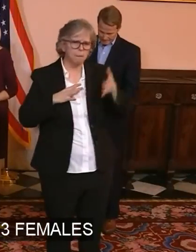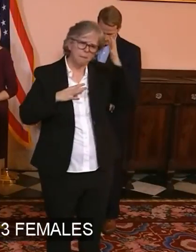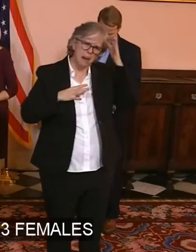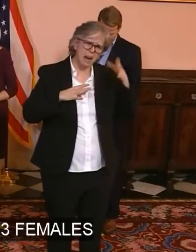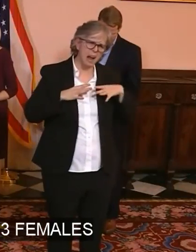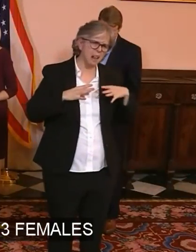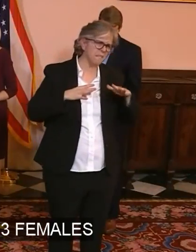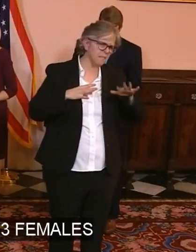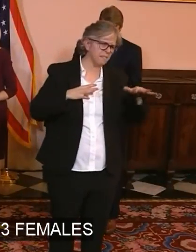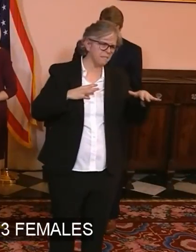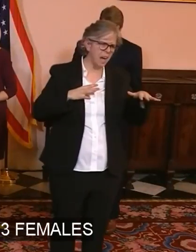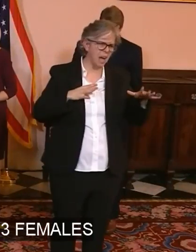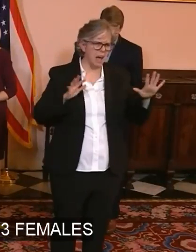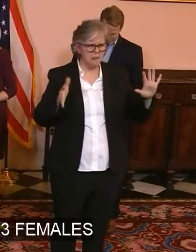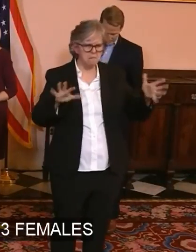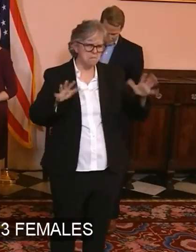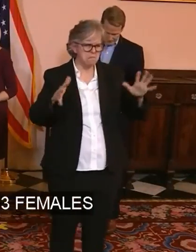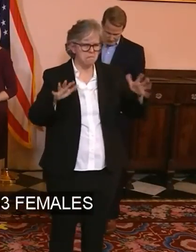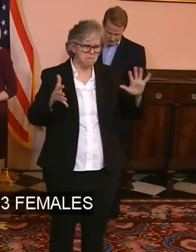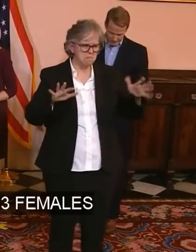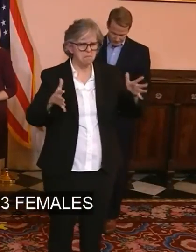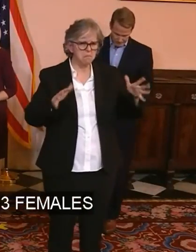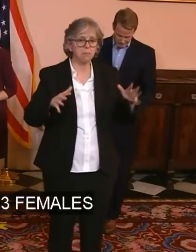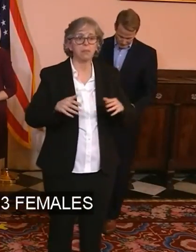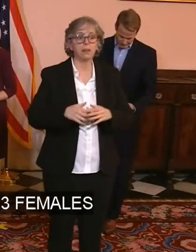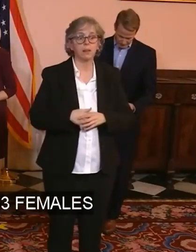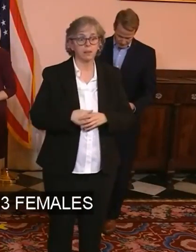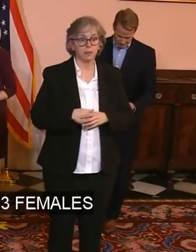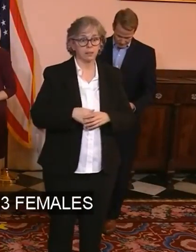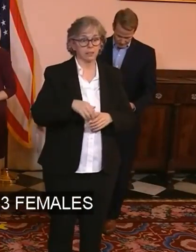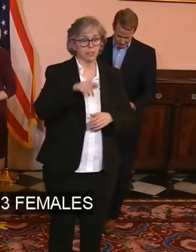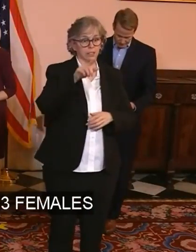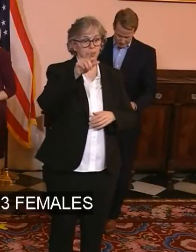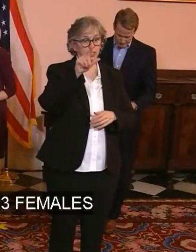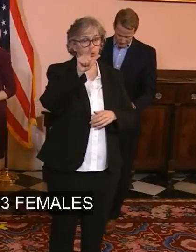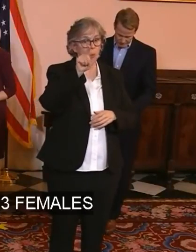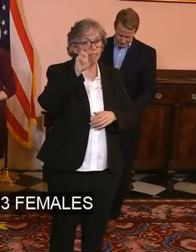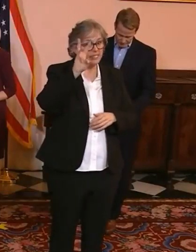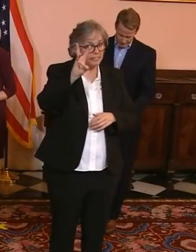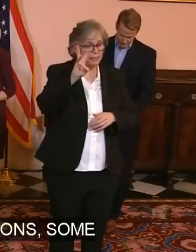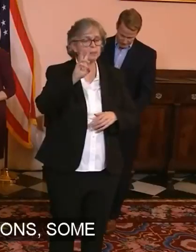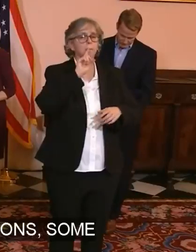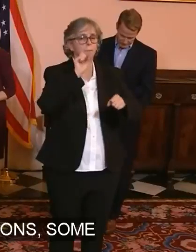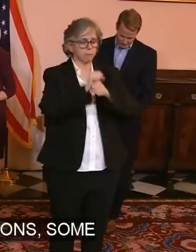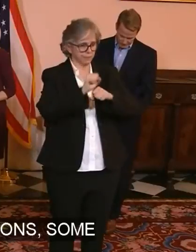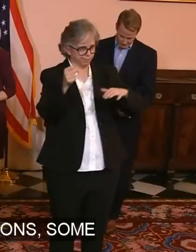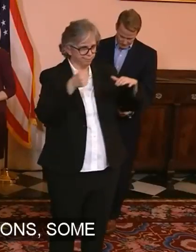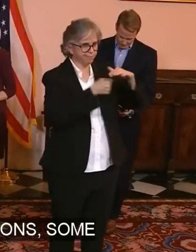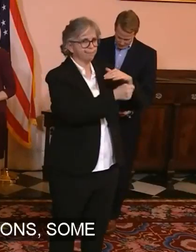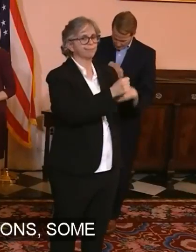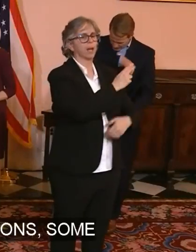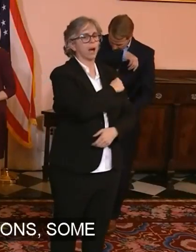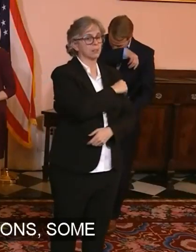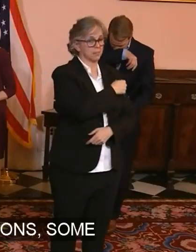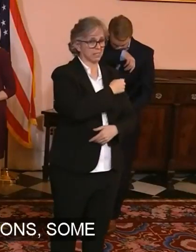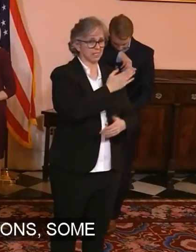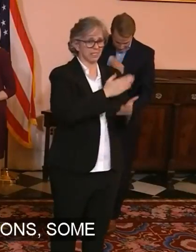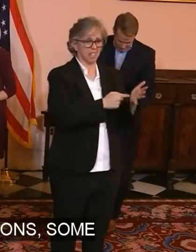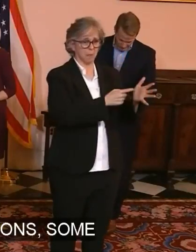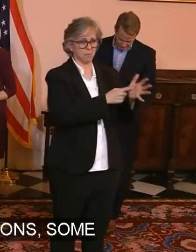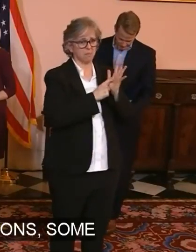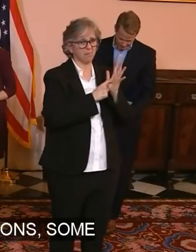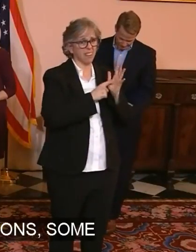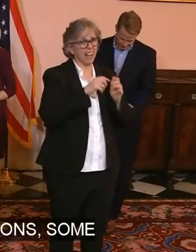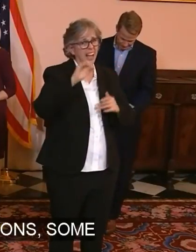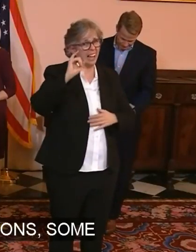26 hospitalizations, some of those requiring ICU and more support, and we have 0 deaths that